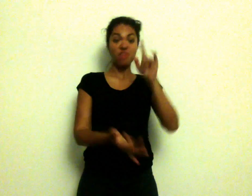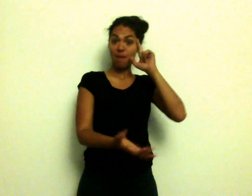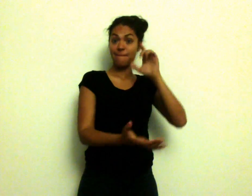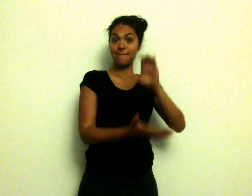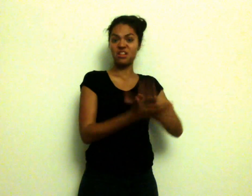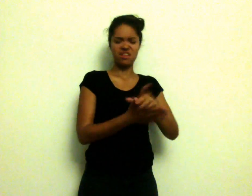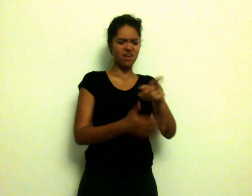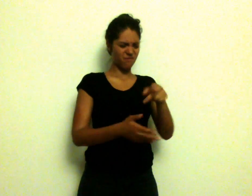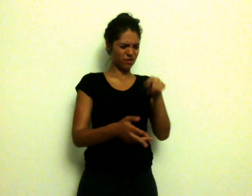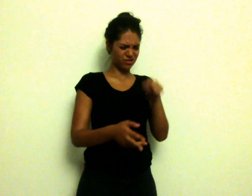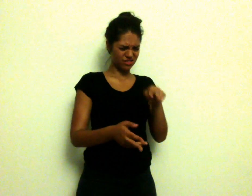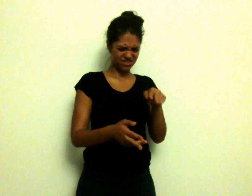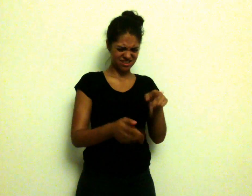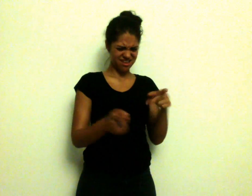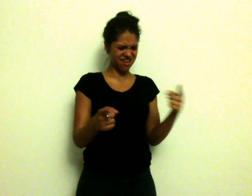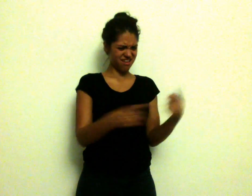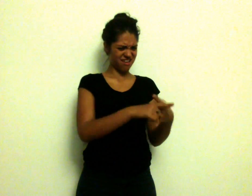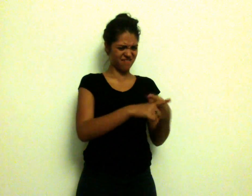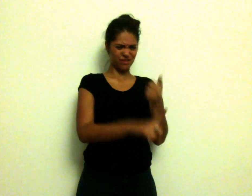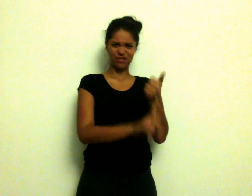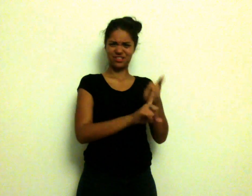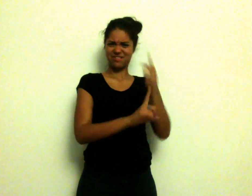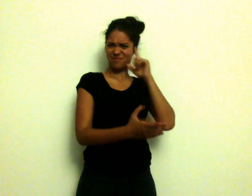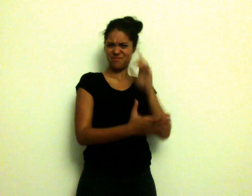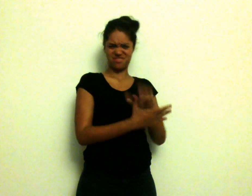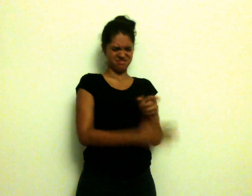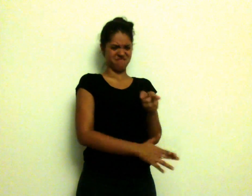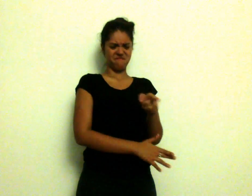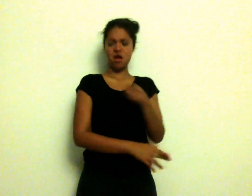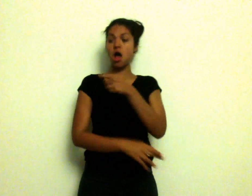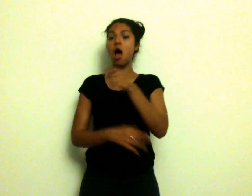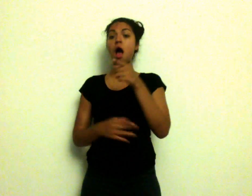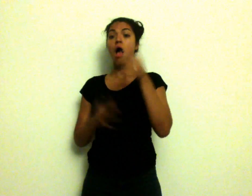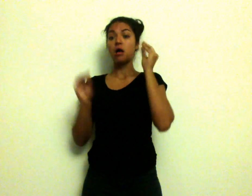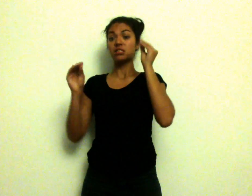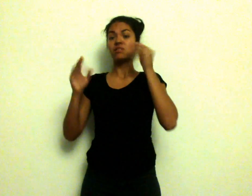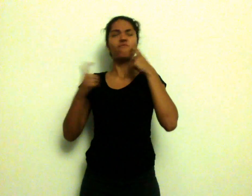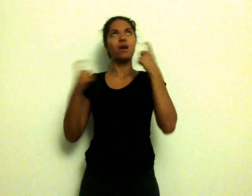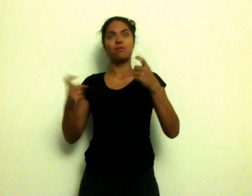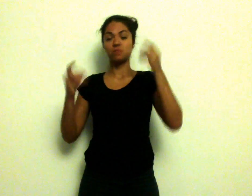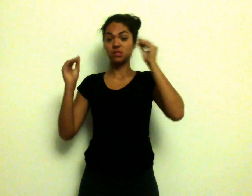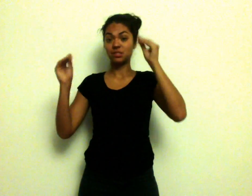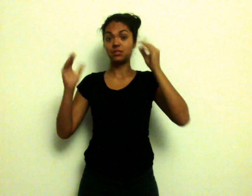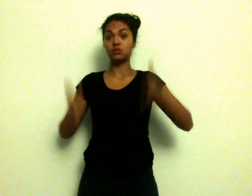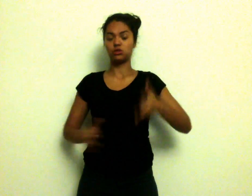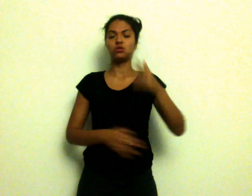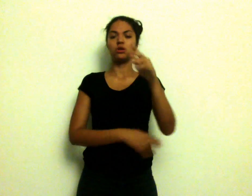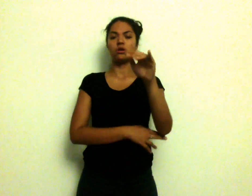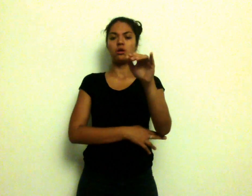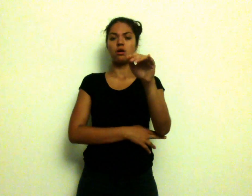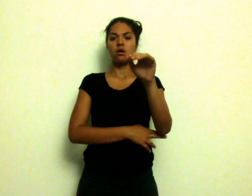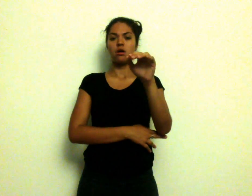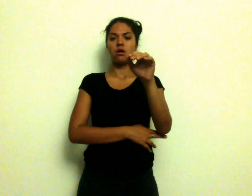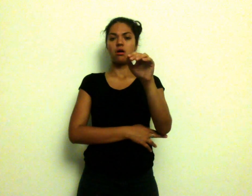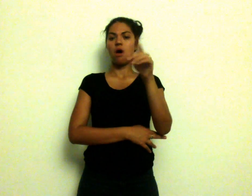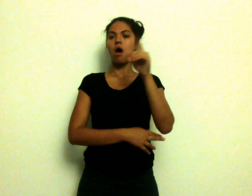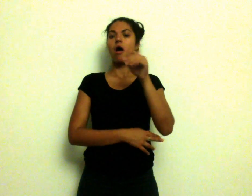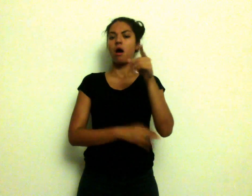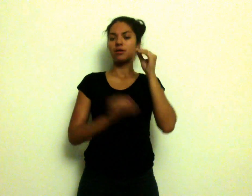of Shankara vis-a-vis Ramanuja, you will see the difference between the two. And I talked about the systemic contradictions that are of a